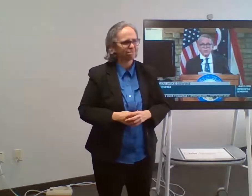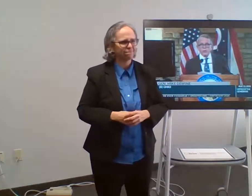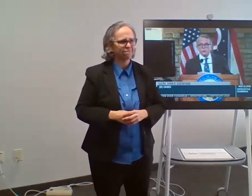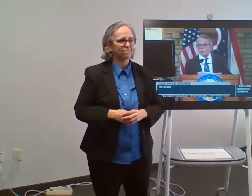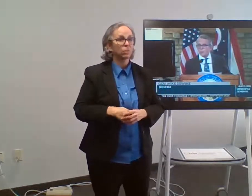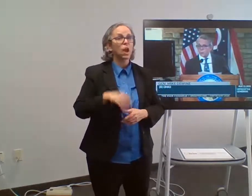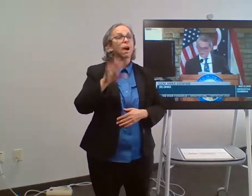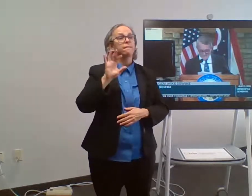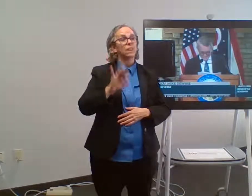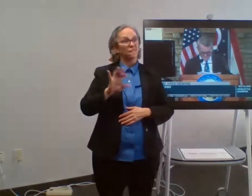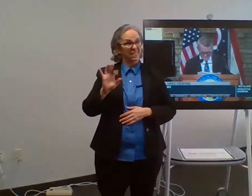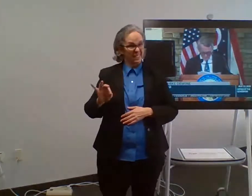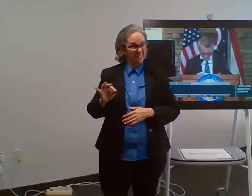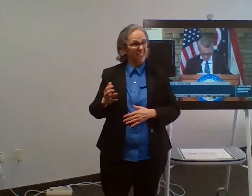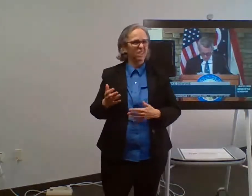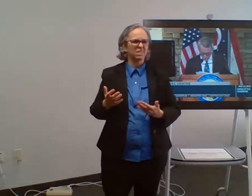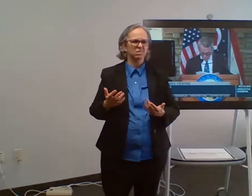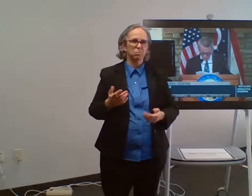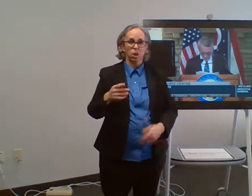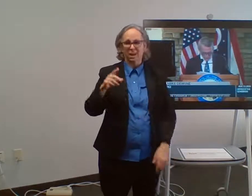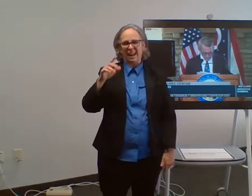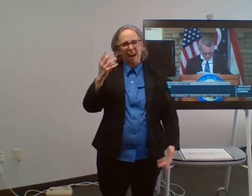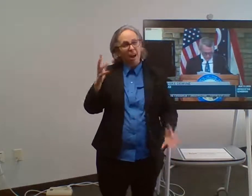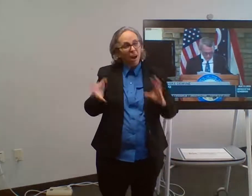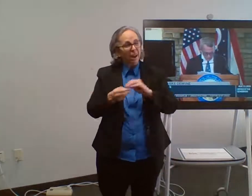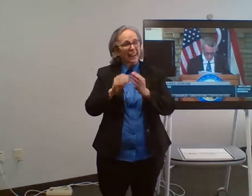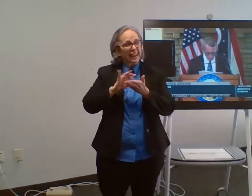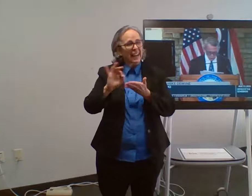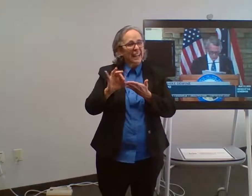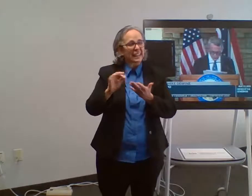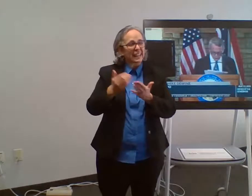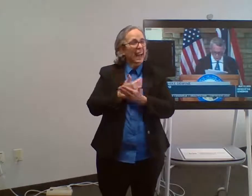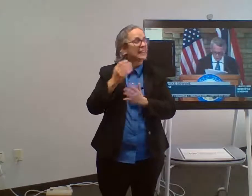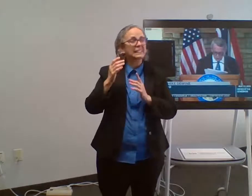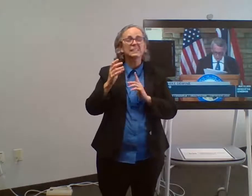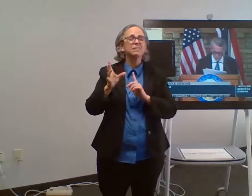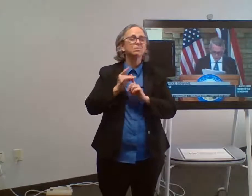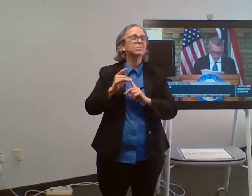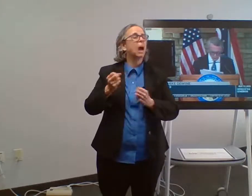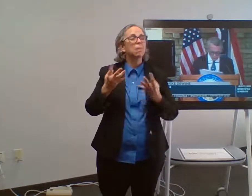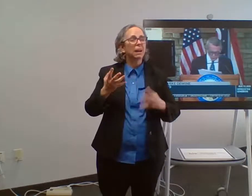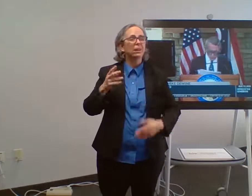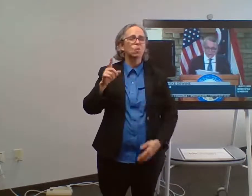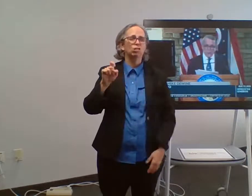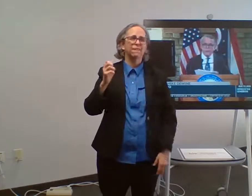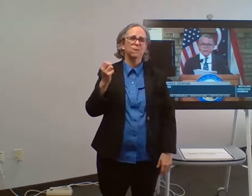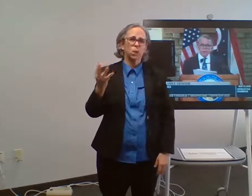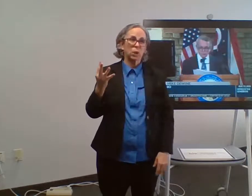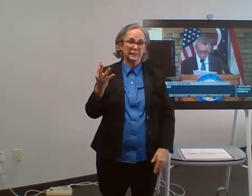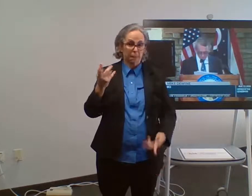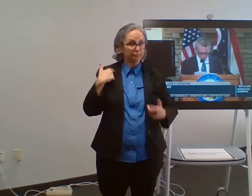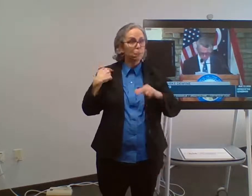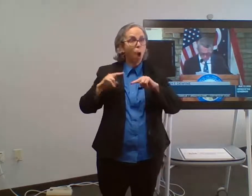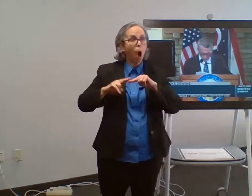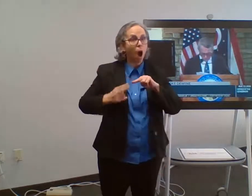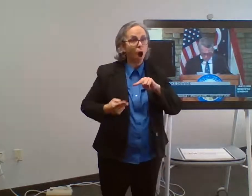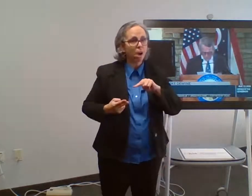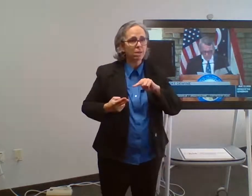100. They're 114. While the county had slightly fewer new cases during the past week, their numbers remain